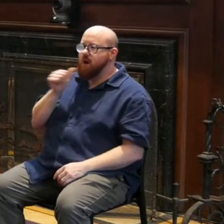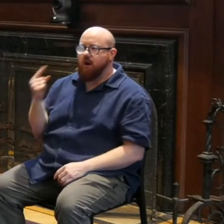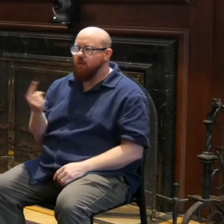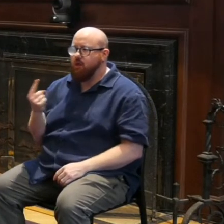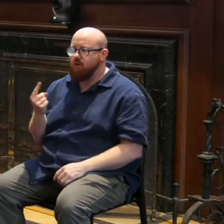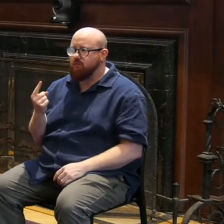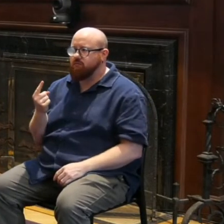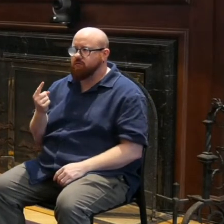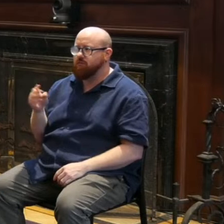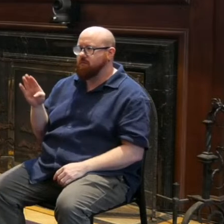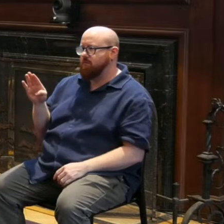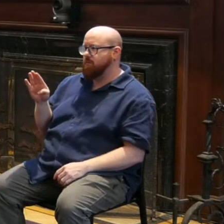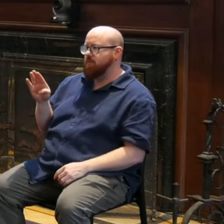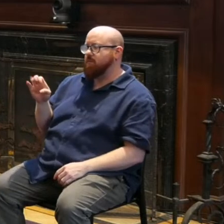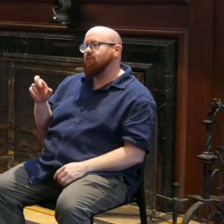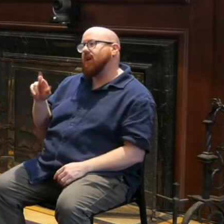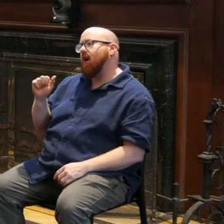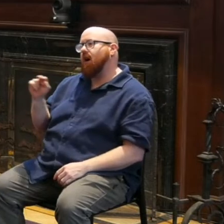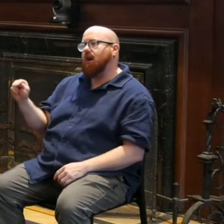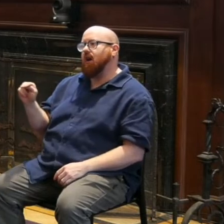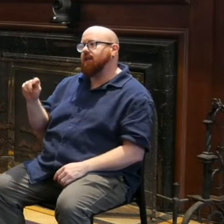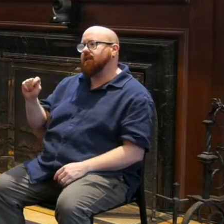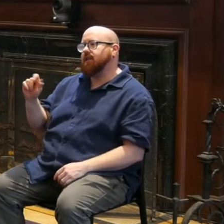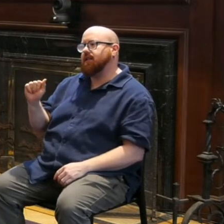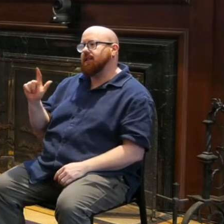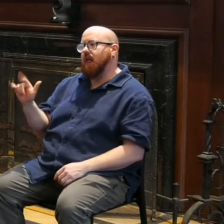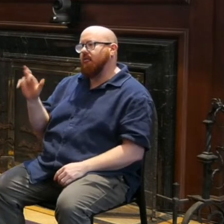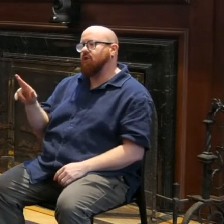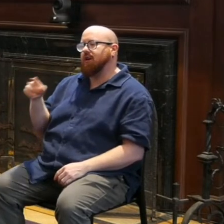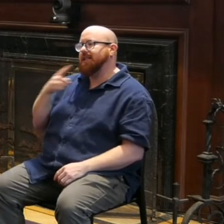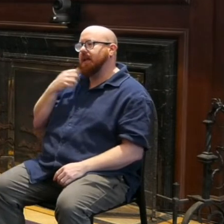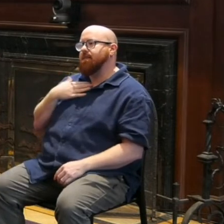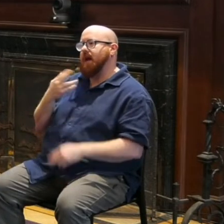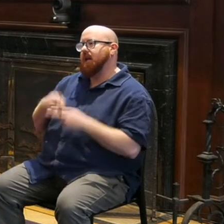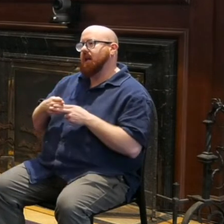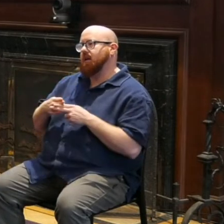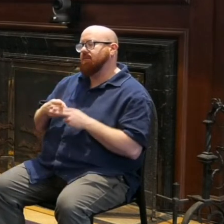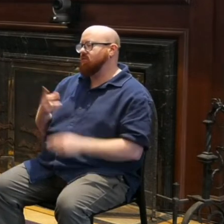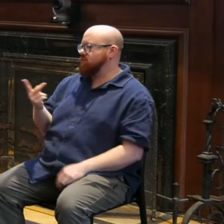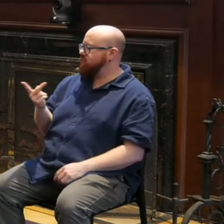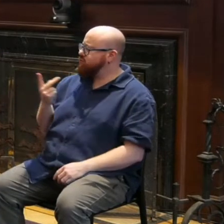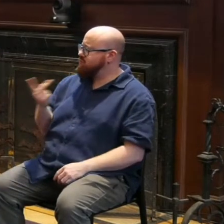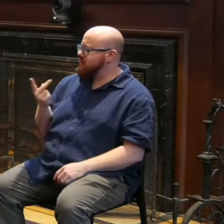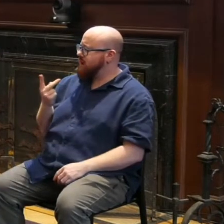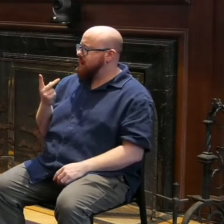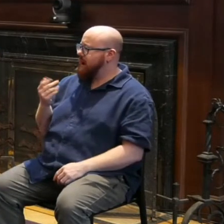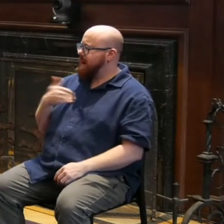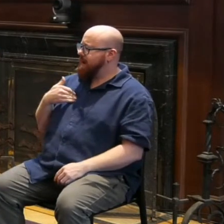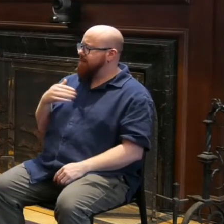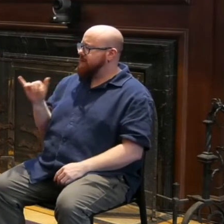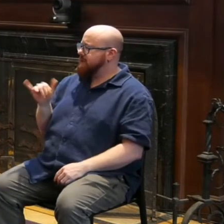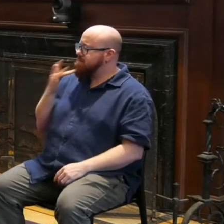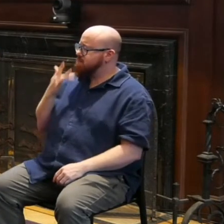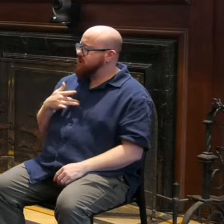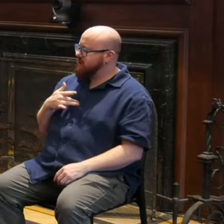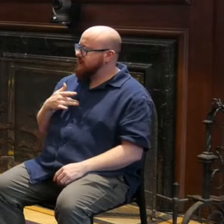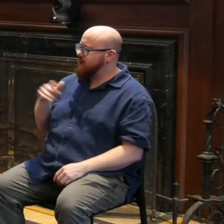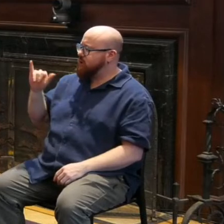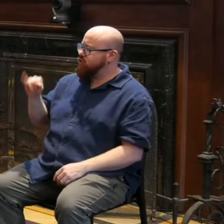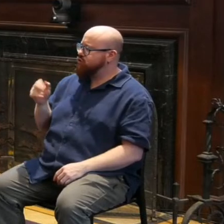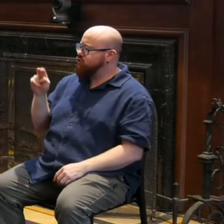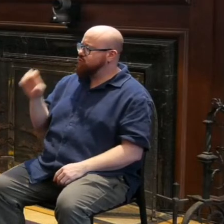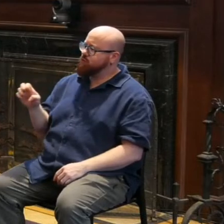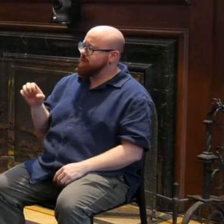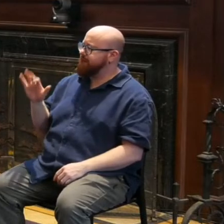Breonna Taylor, say my name. You and I shared the same birthday, June 5th, Geminis. Wish we could have raised